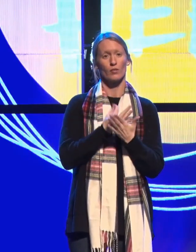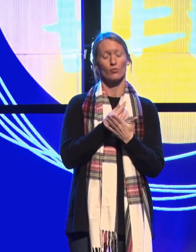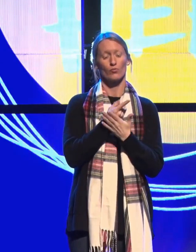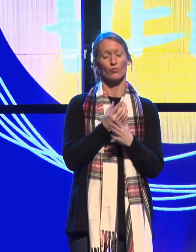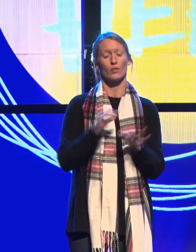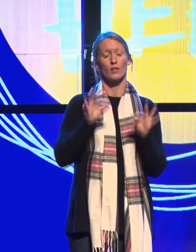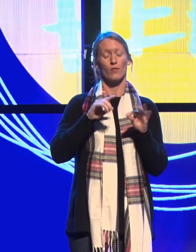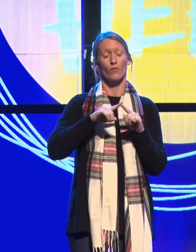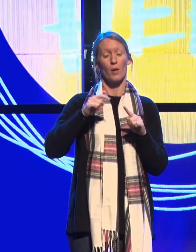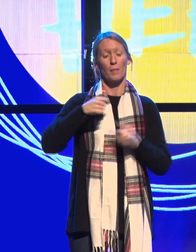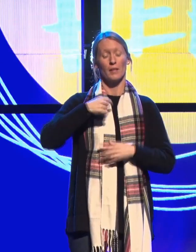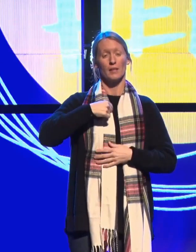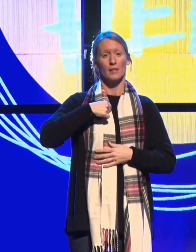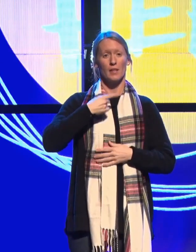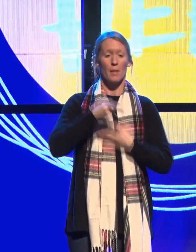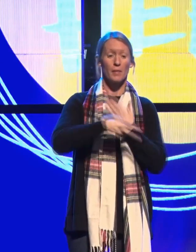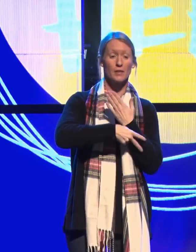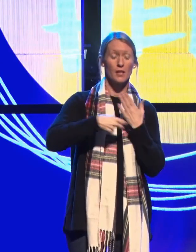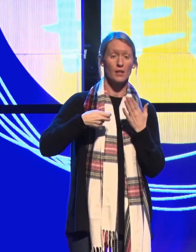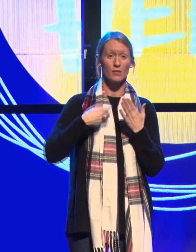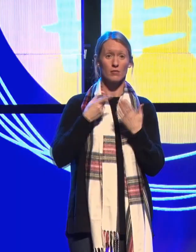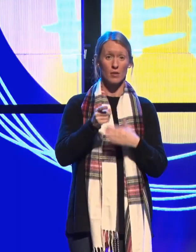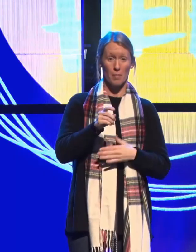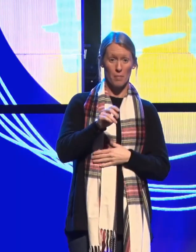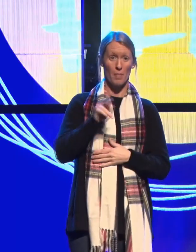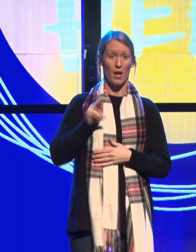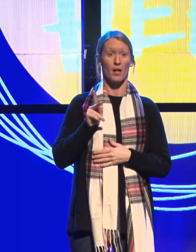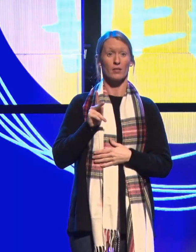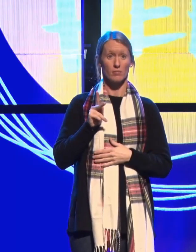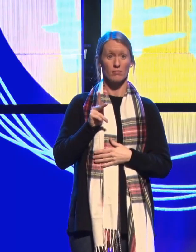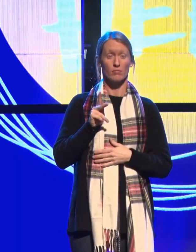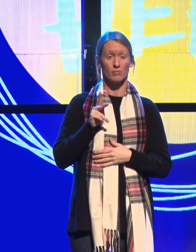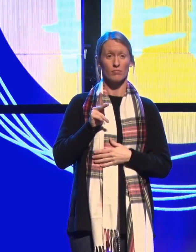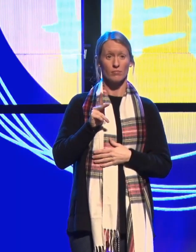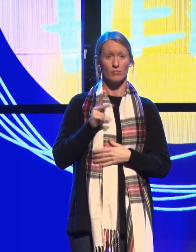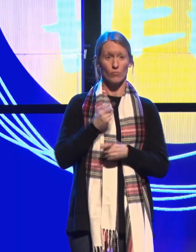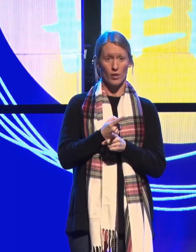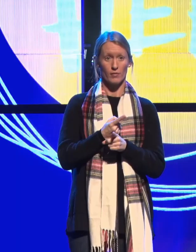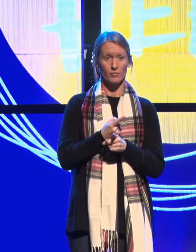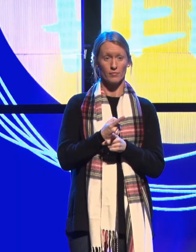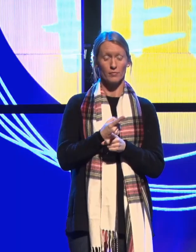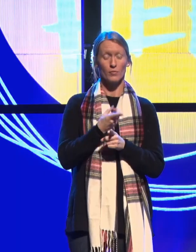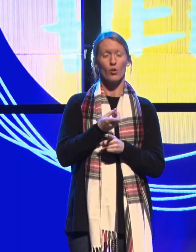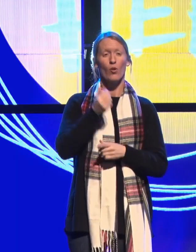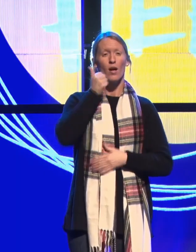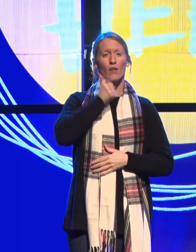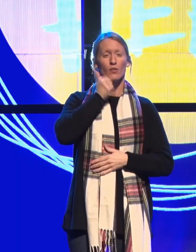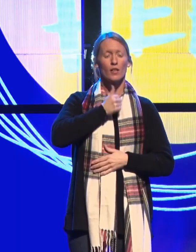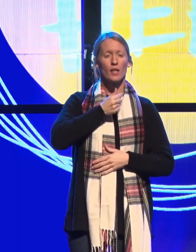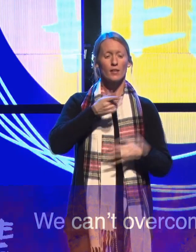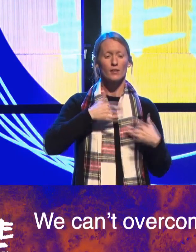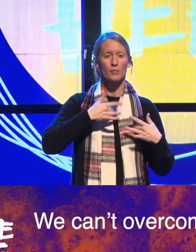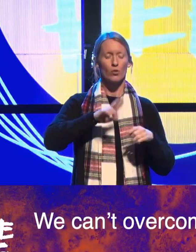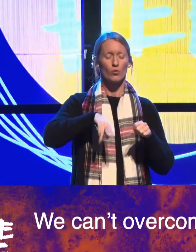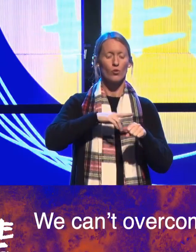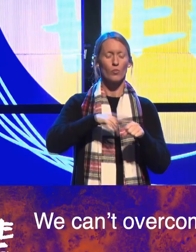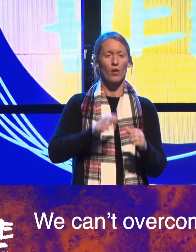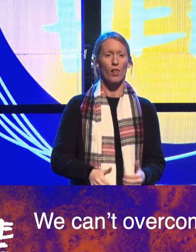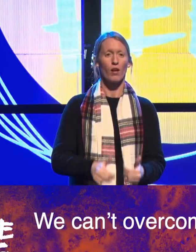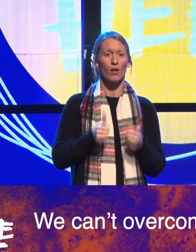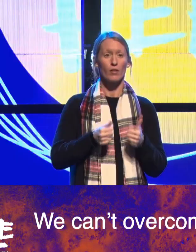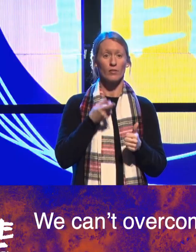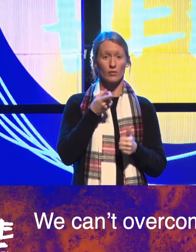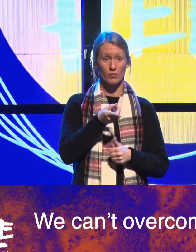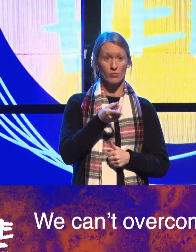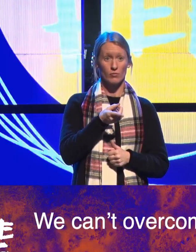It's just, and I'm going to plunder it. I'm going to take it back, right? And so here's some things to remember in your everyday normal life. You are not going to be able to do it